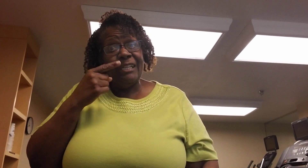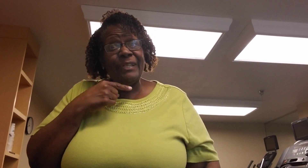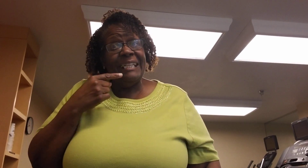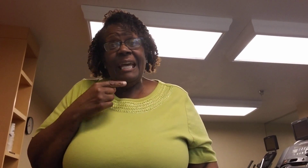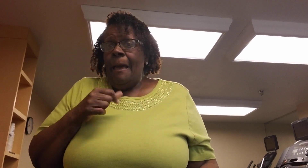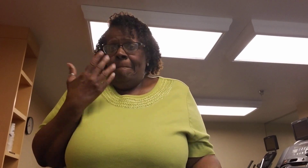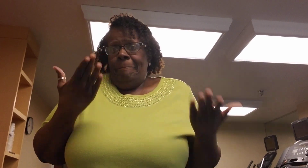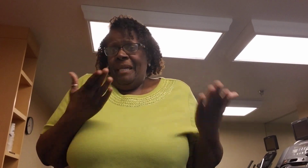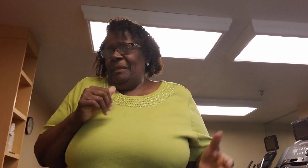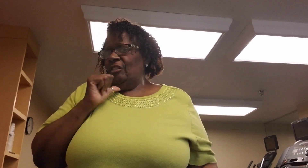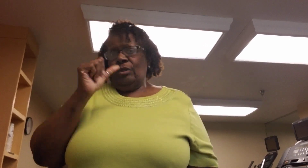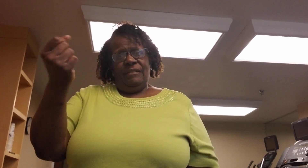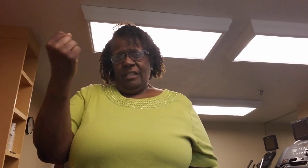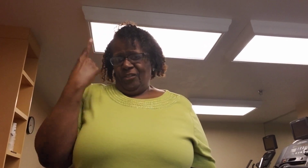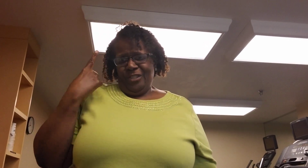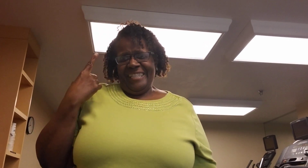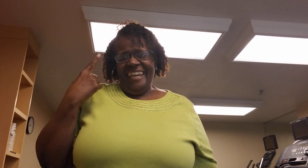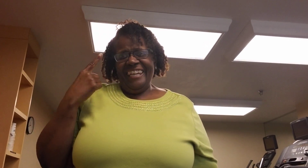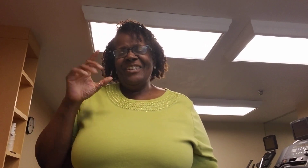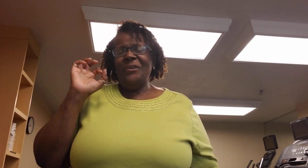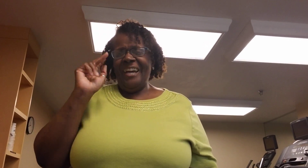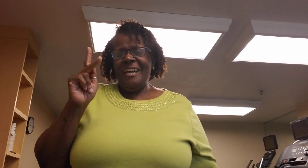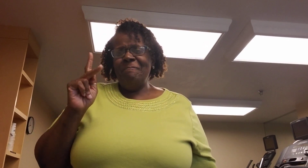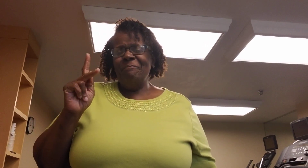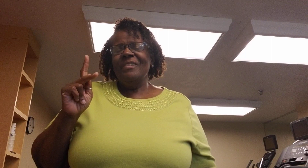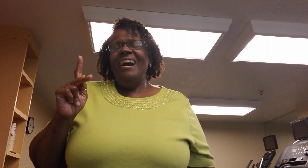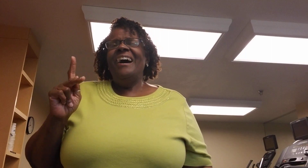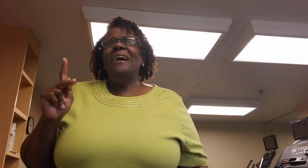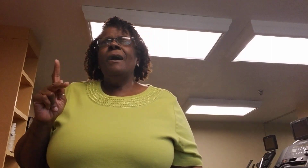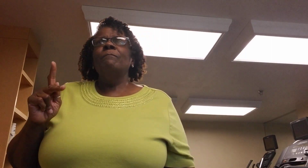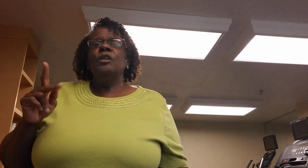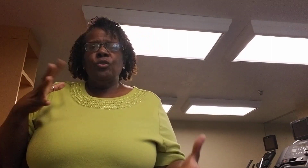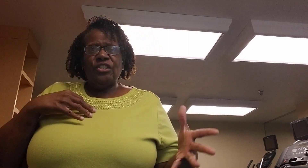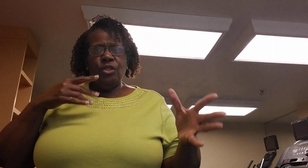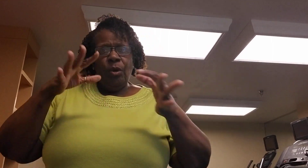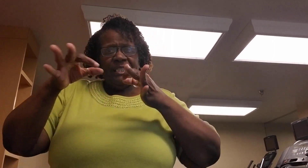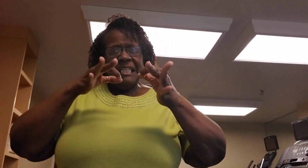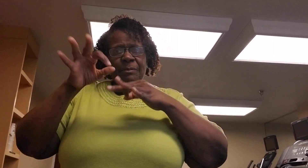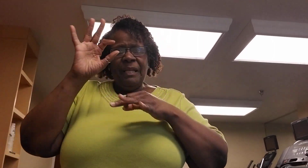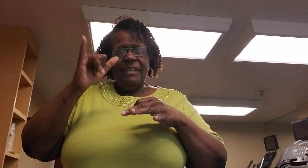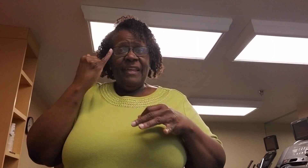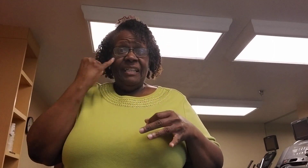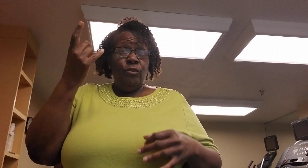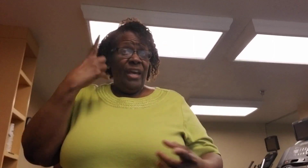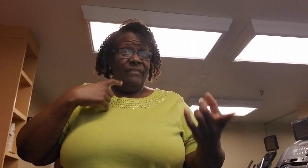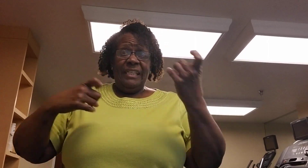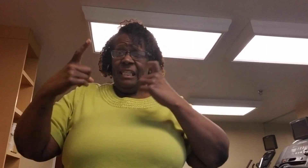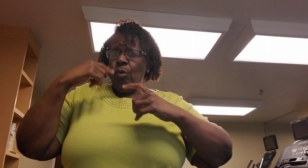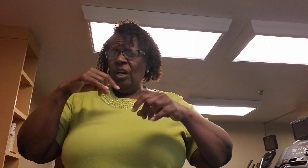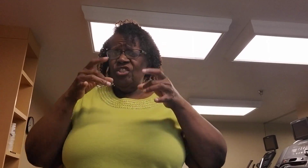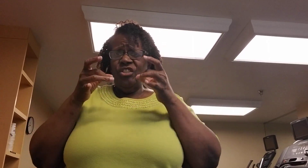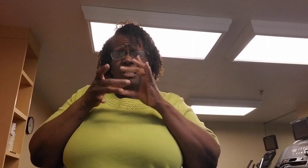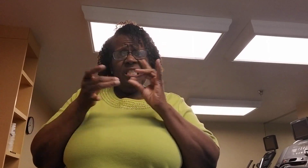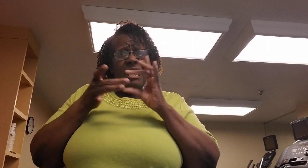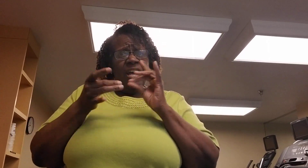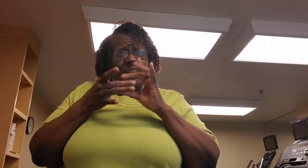hearing maybe don't even understand, okay? So I just want to explain that. If you have any questions,